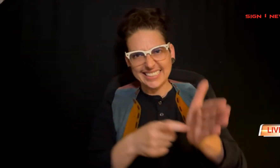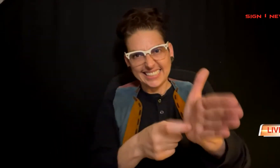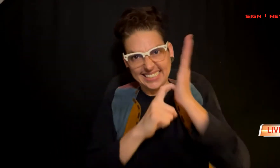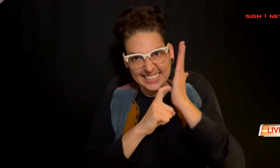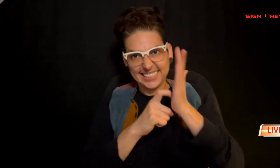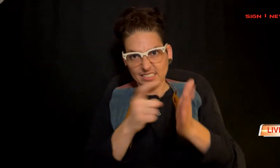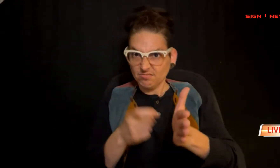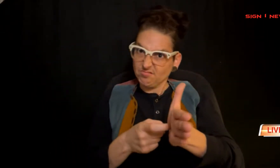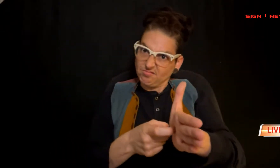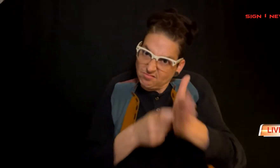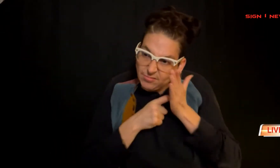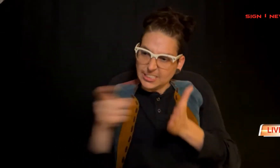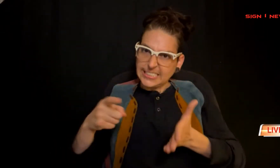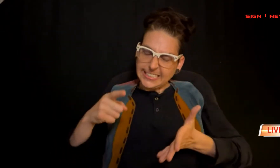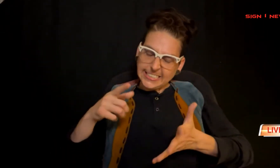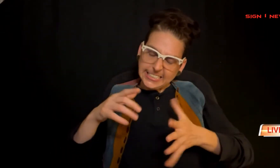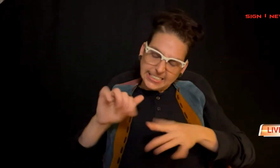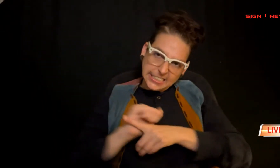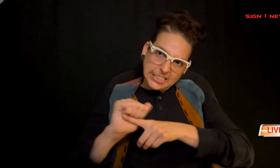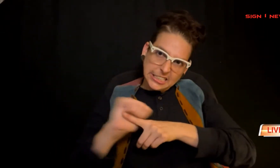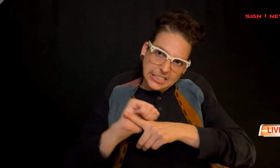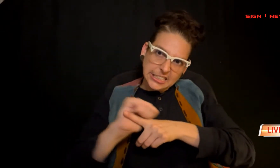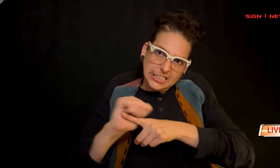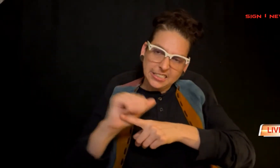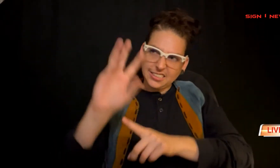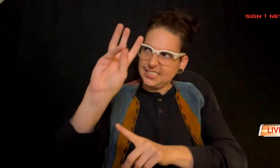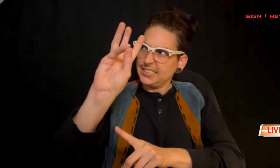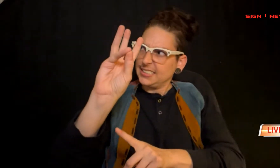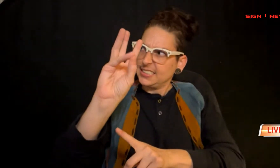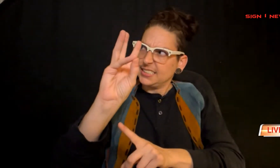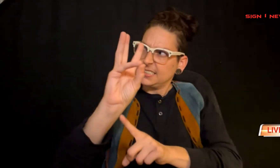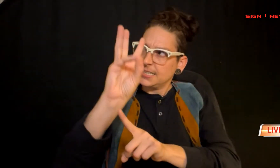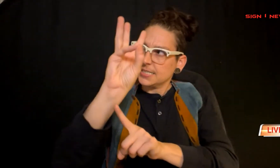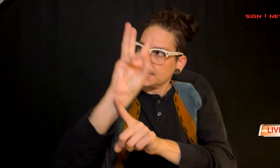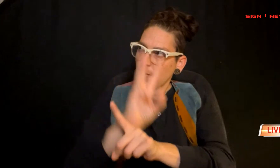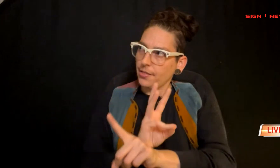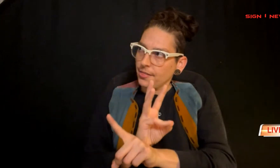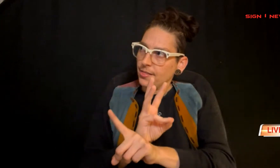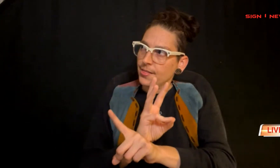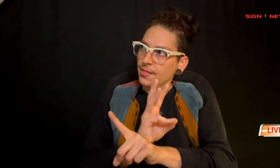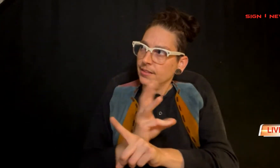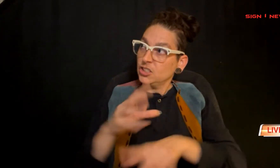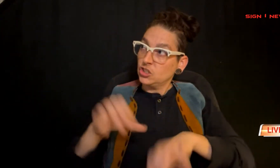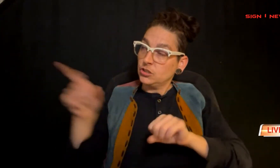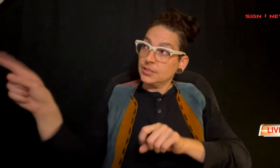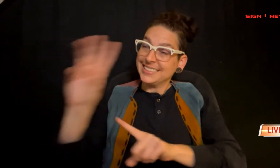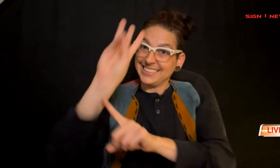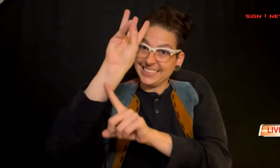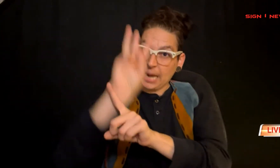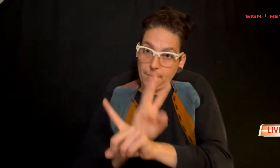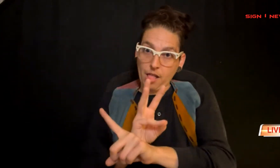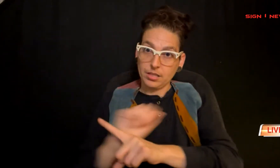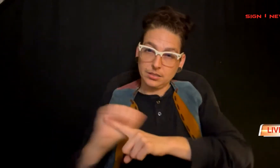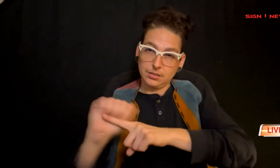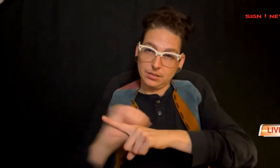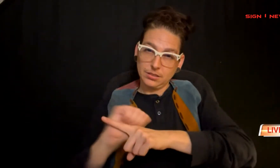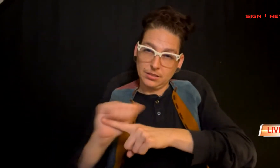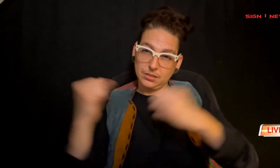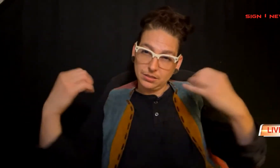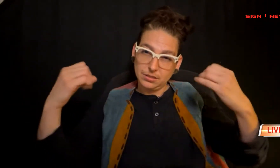as she picked up ASL. It was a requirement, and she trained, I think, for 6 months. I think 6 months. She